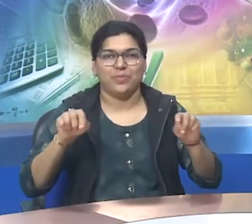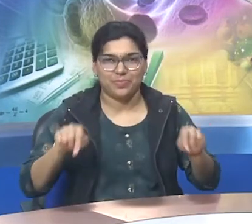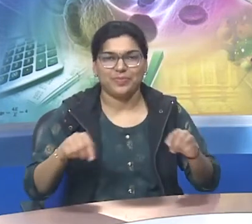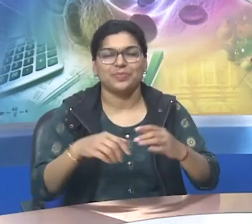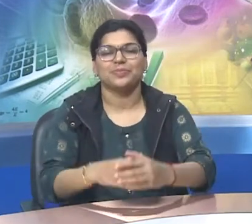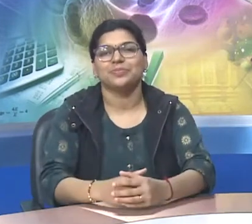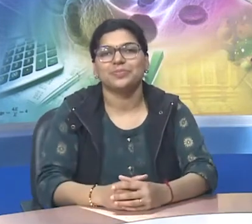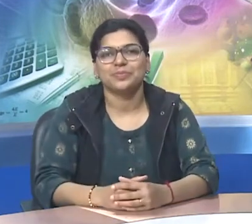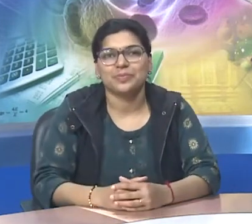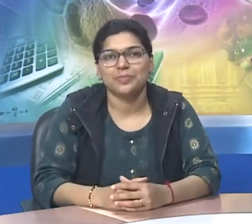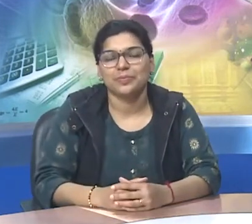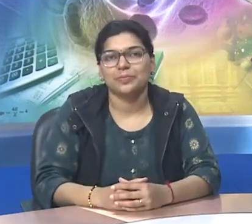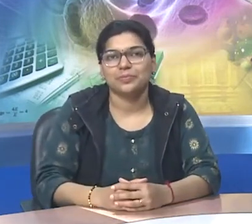She is comparing now.